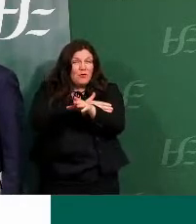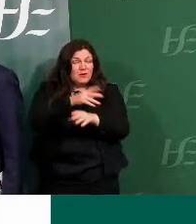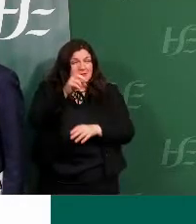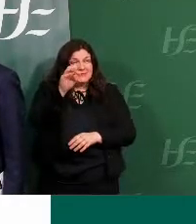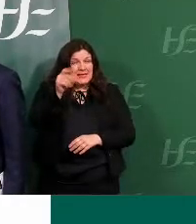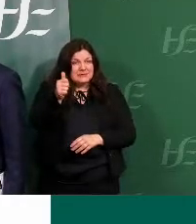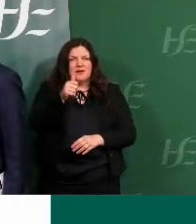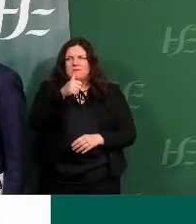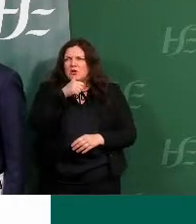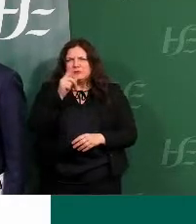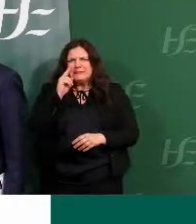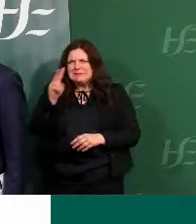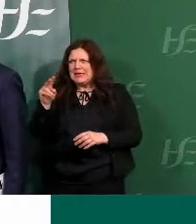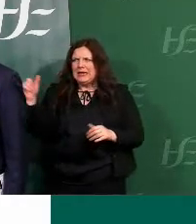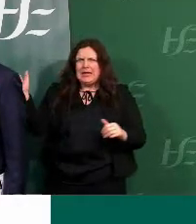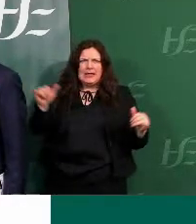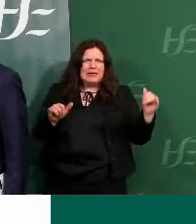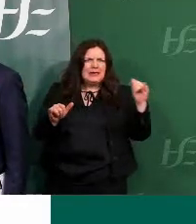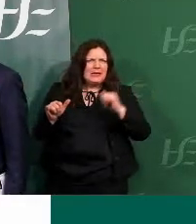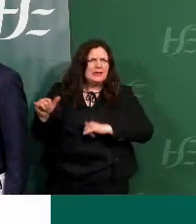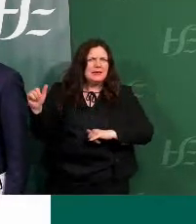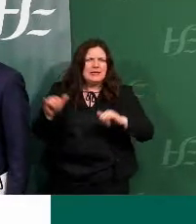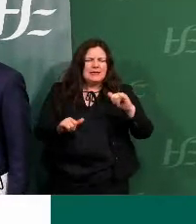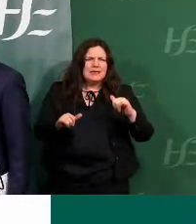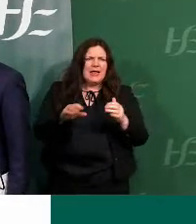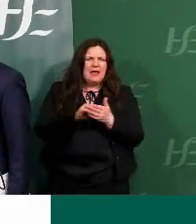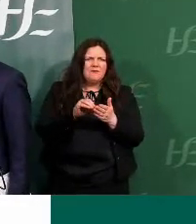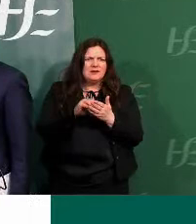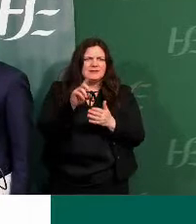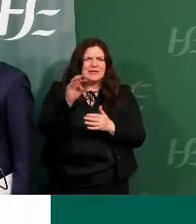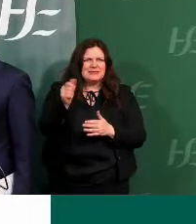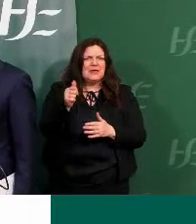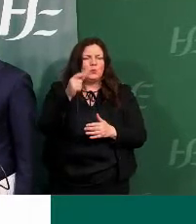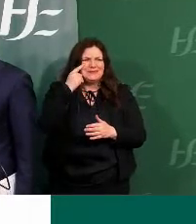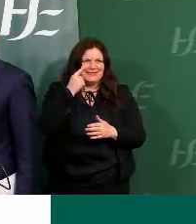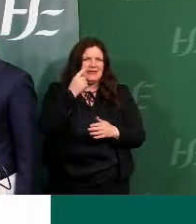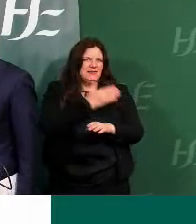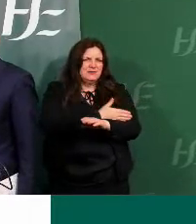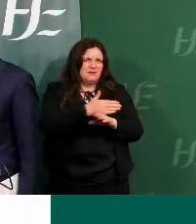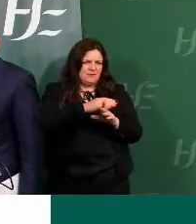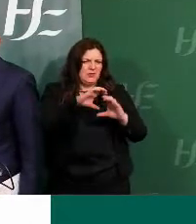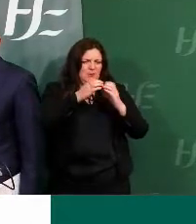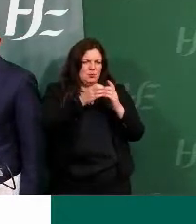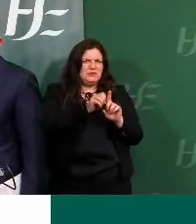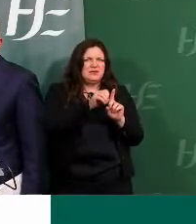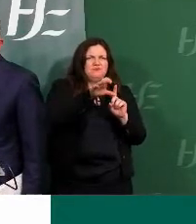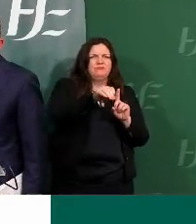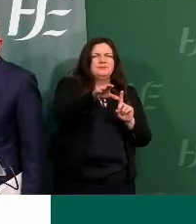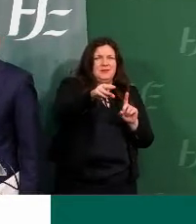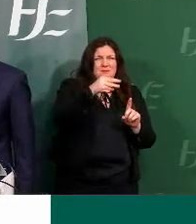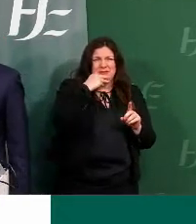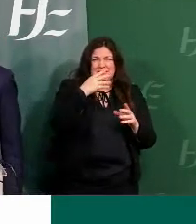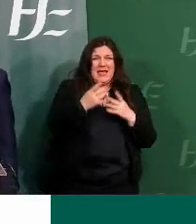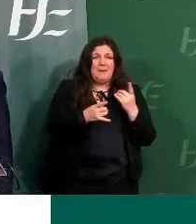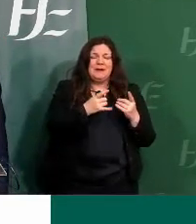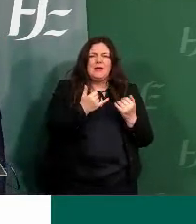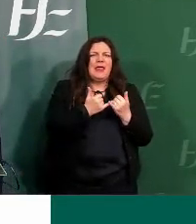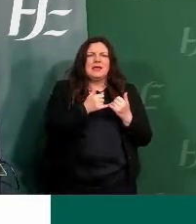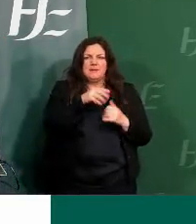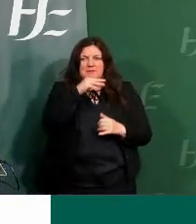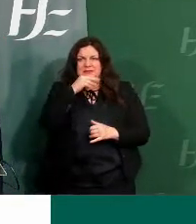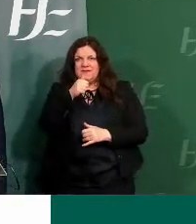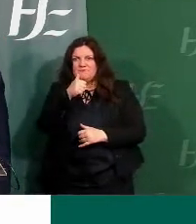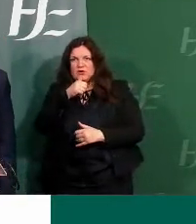the import of a virus into a country, and then you see outbreaks begin and secondary spread within a country, which is inevitable. And they're